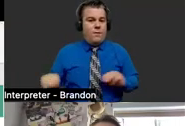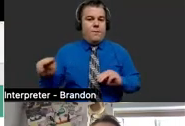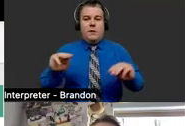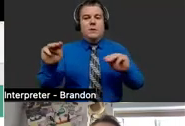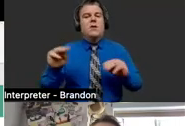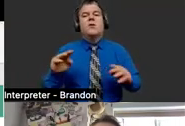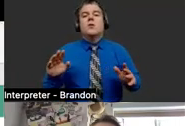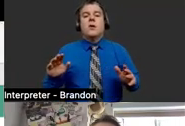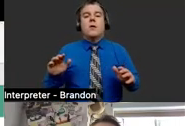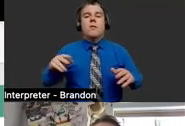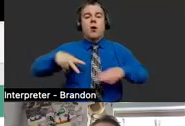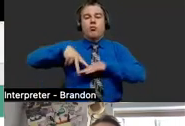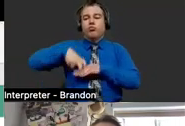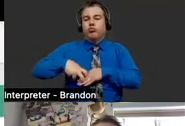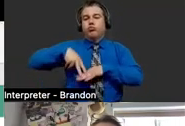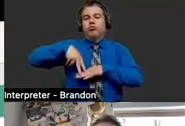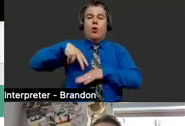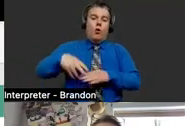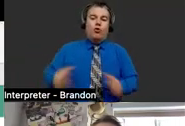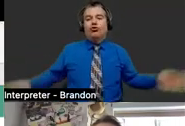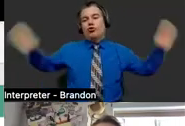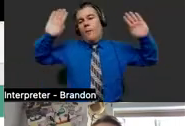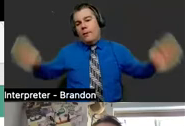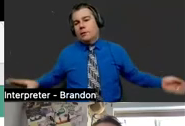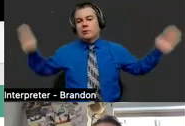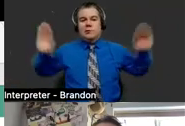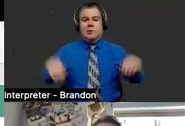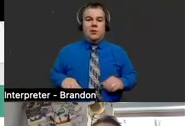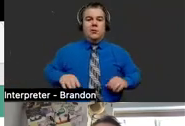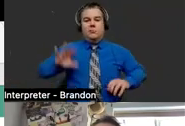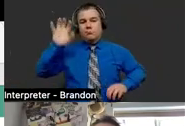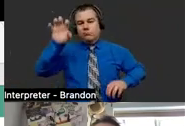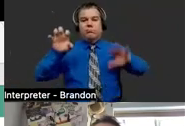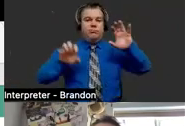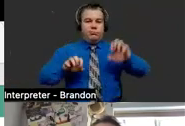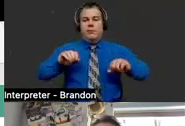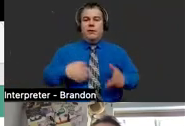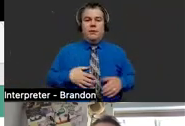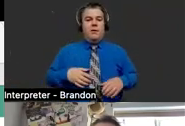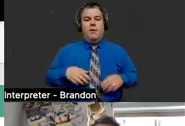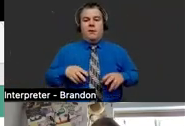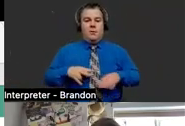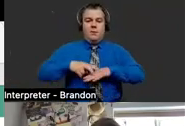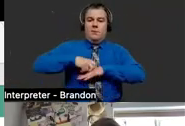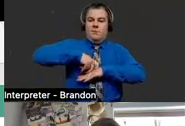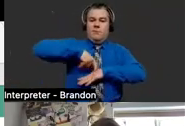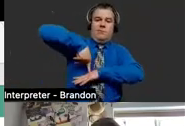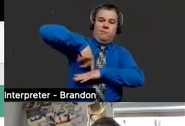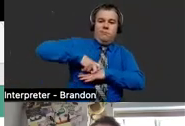air squats, some jumping jacks, mountain climbers, and bird dogs. All of these have